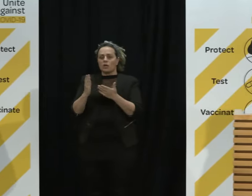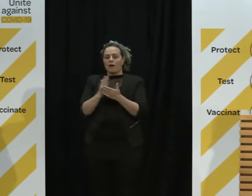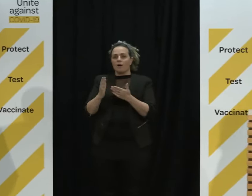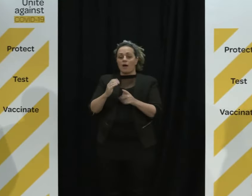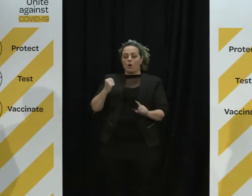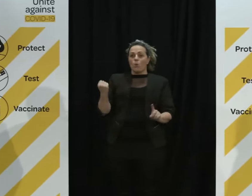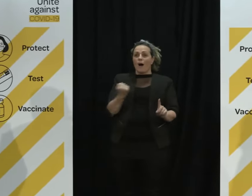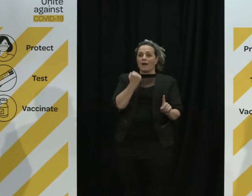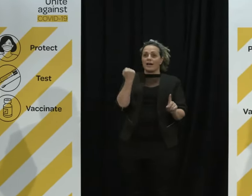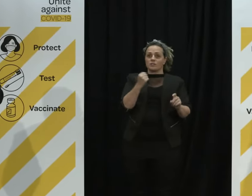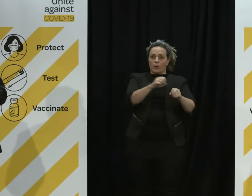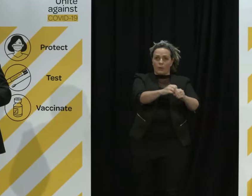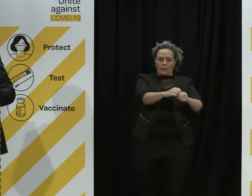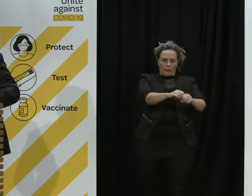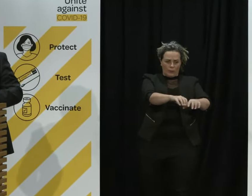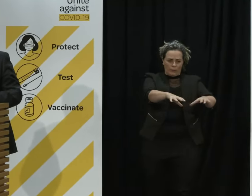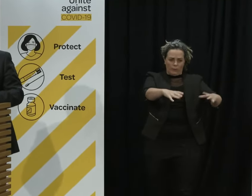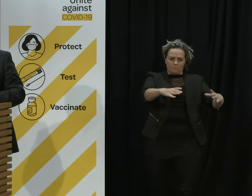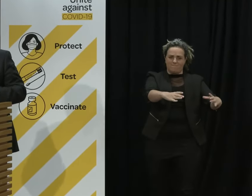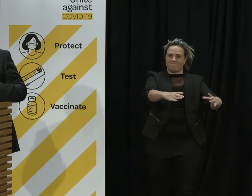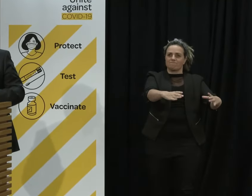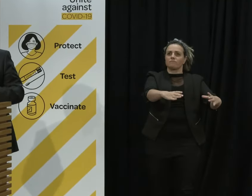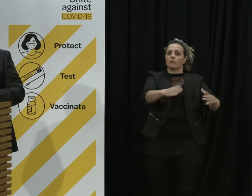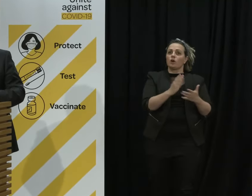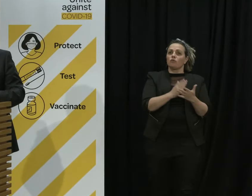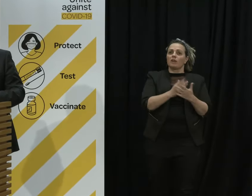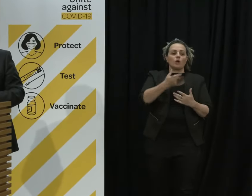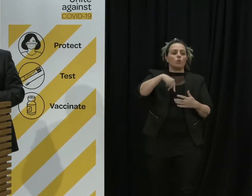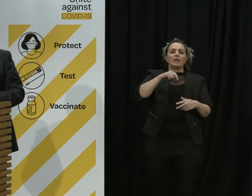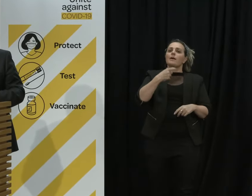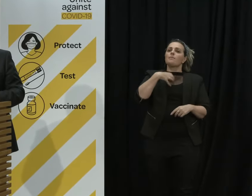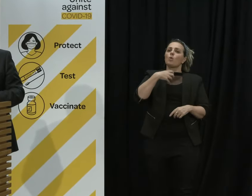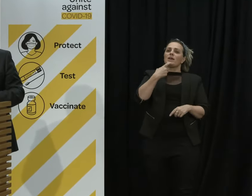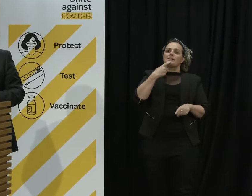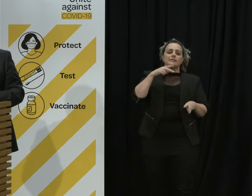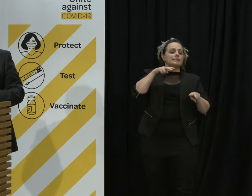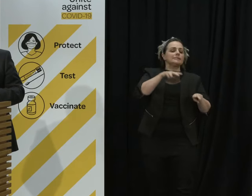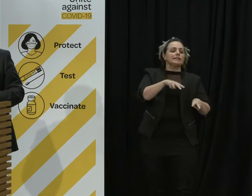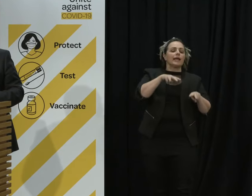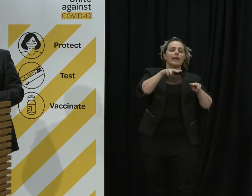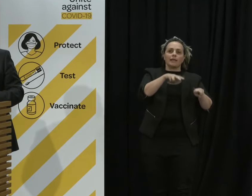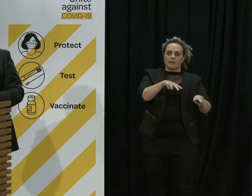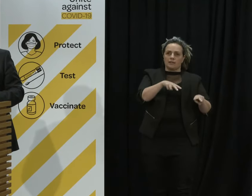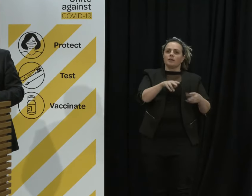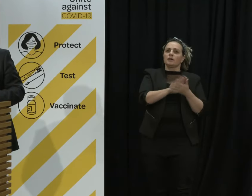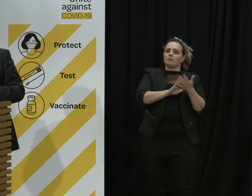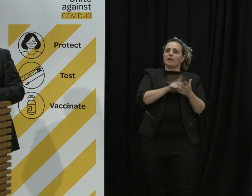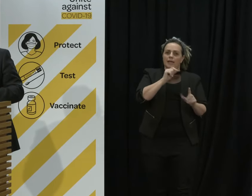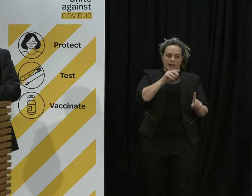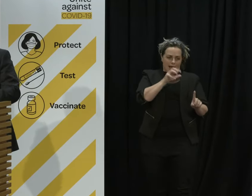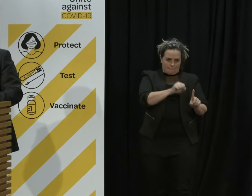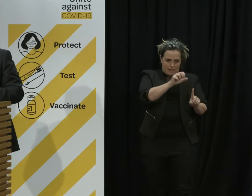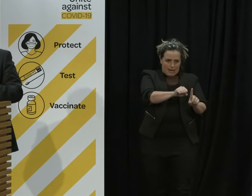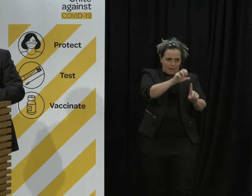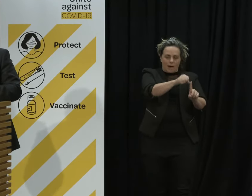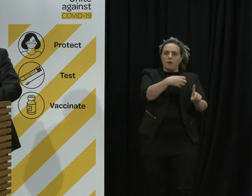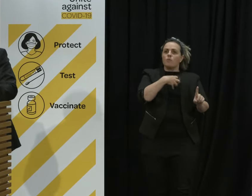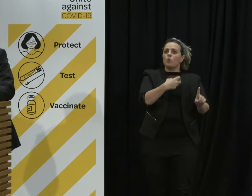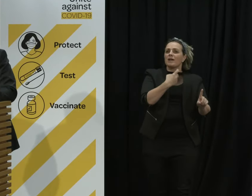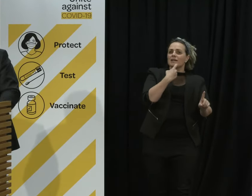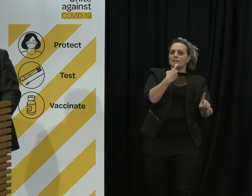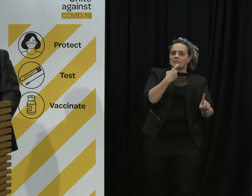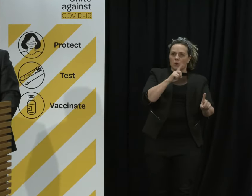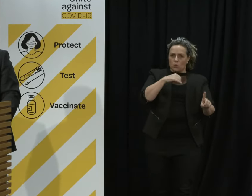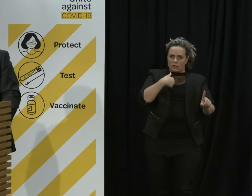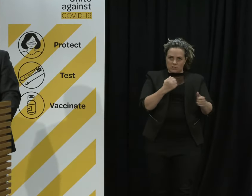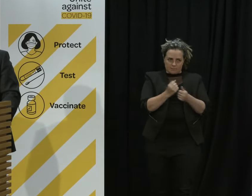cluster, effectively, it is much more one that we can see, that we can identify. We have to work through with people to make sure